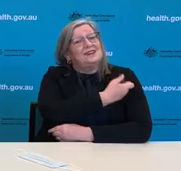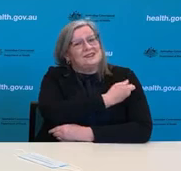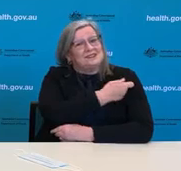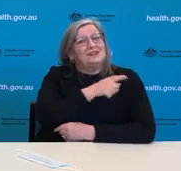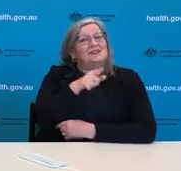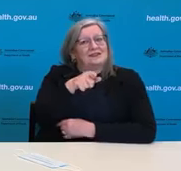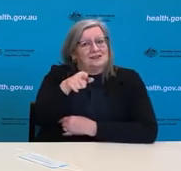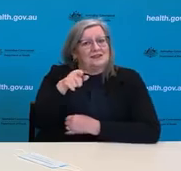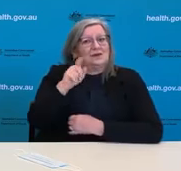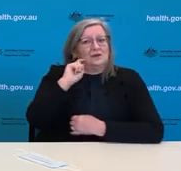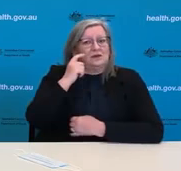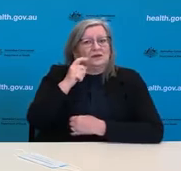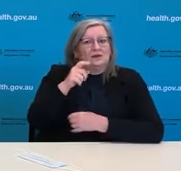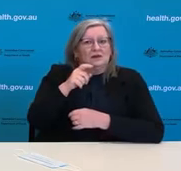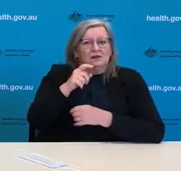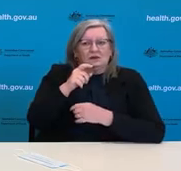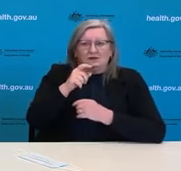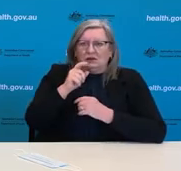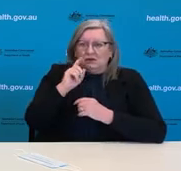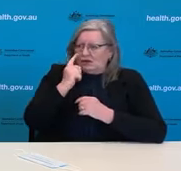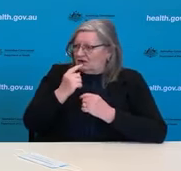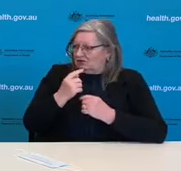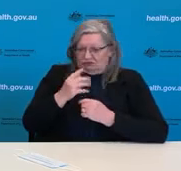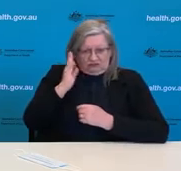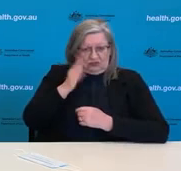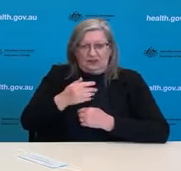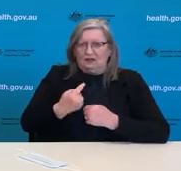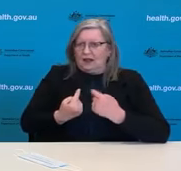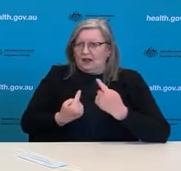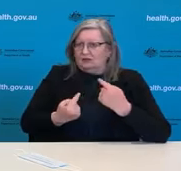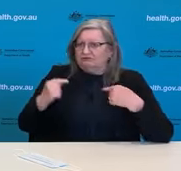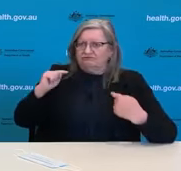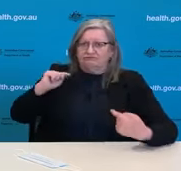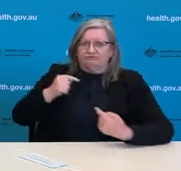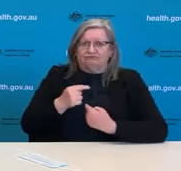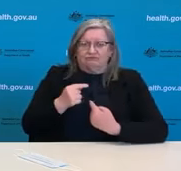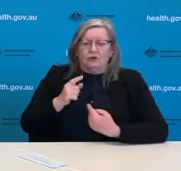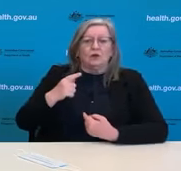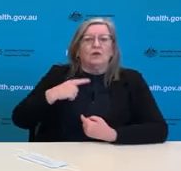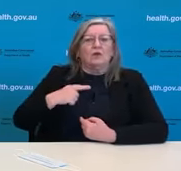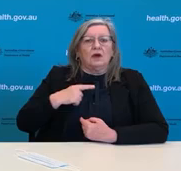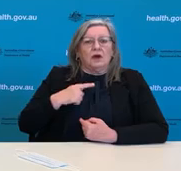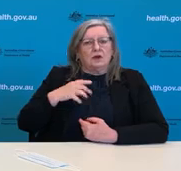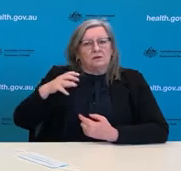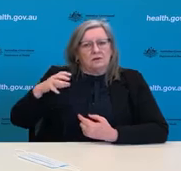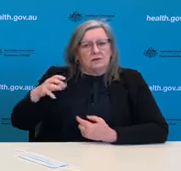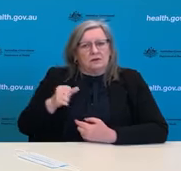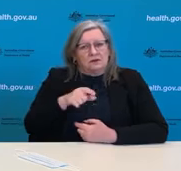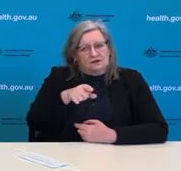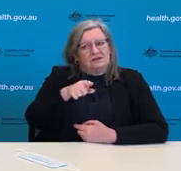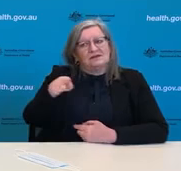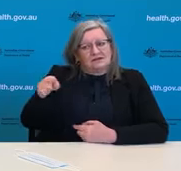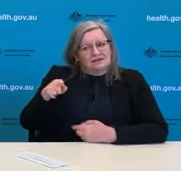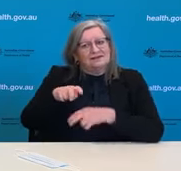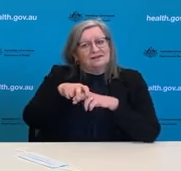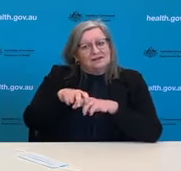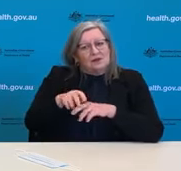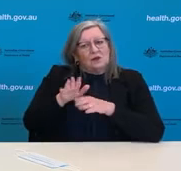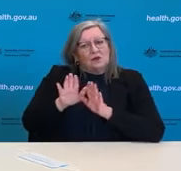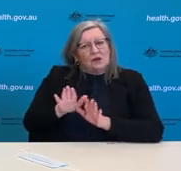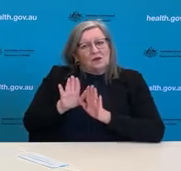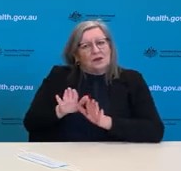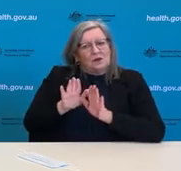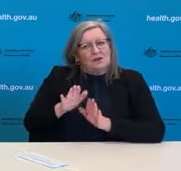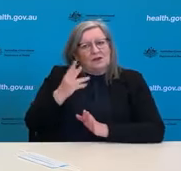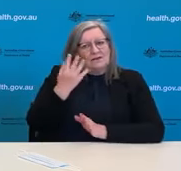of receiving the vaccine. And this is why we require you to wait for 15 minutes